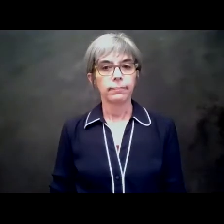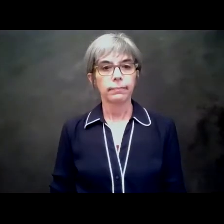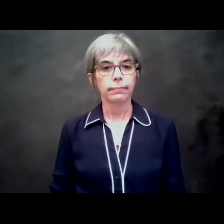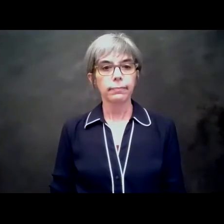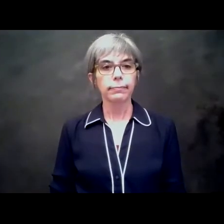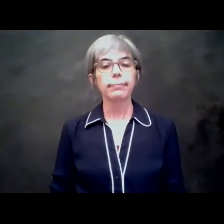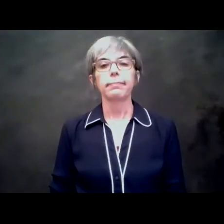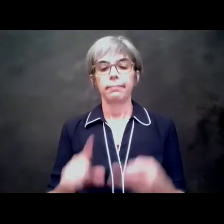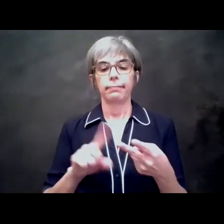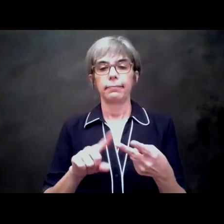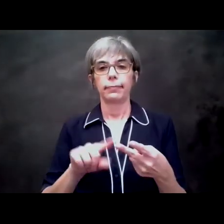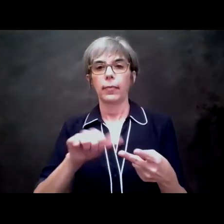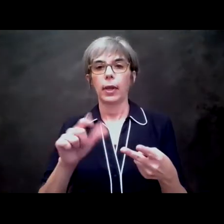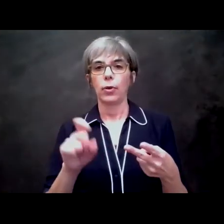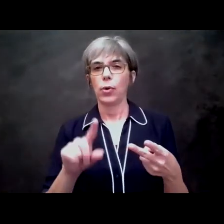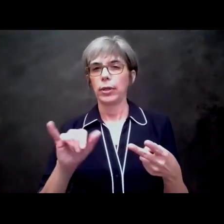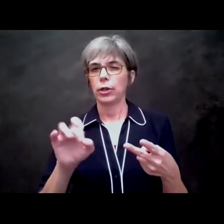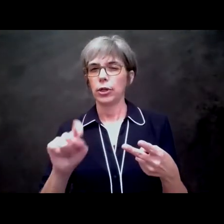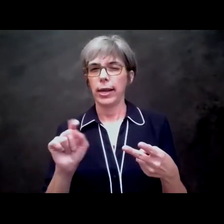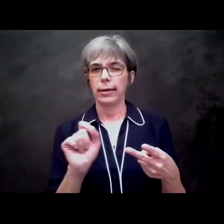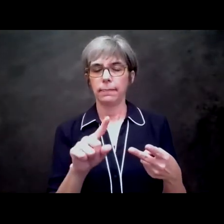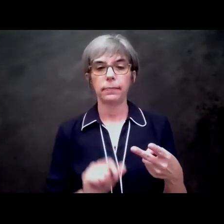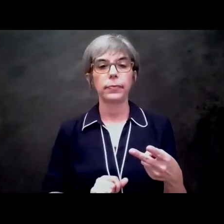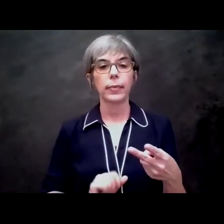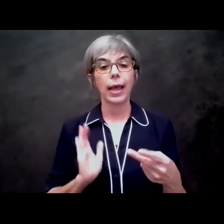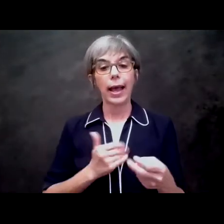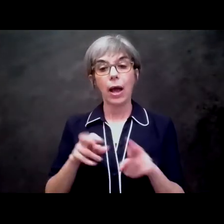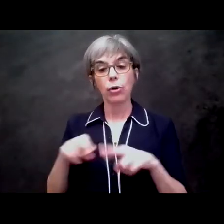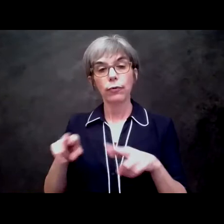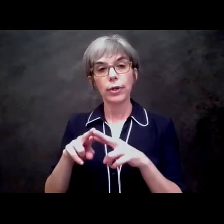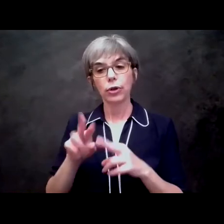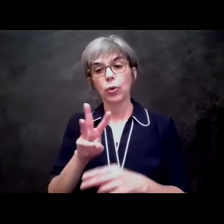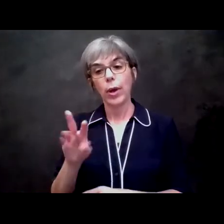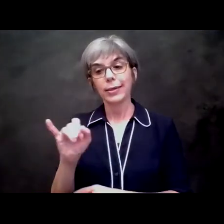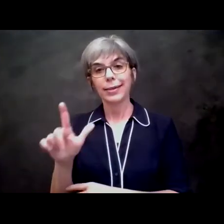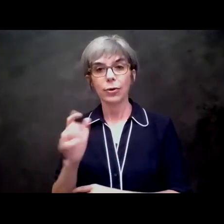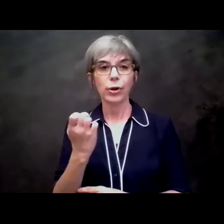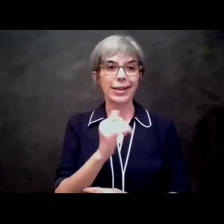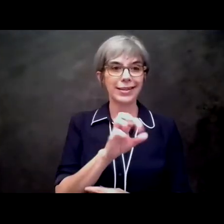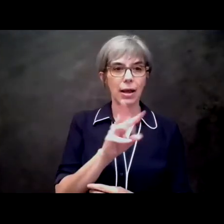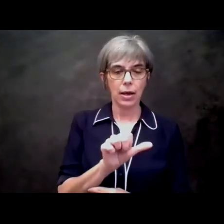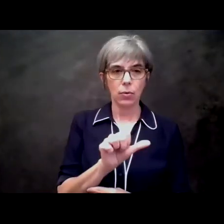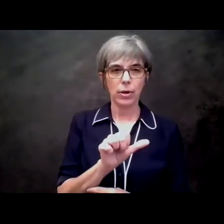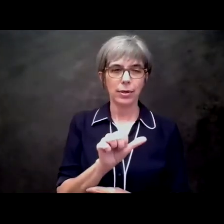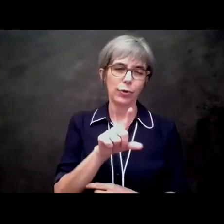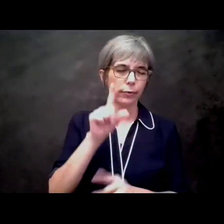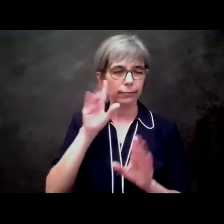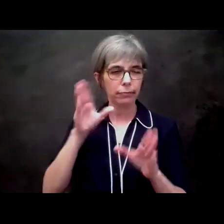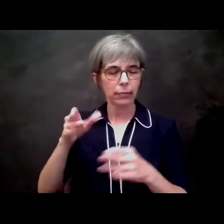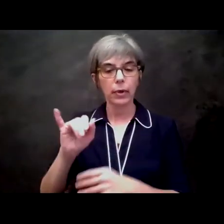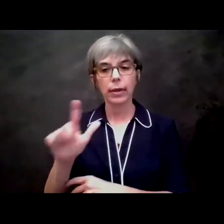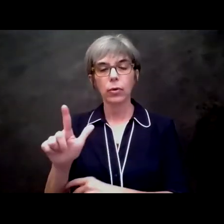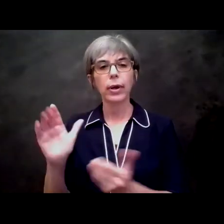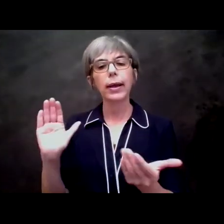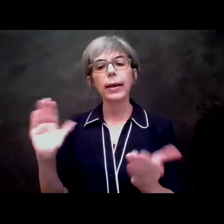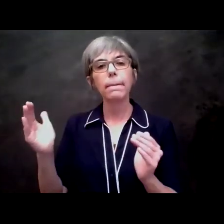Another question, how does our region here in Western Illinois, Eastern Iowa, but mostly Western Illinois for your piece here, compared to other